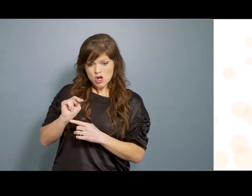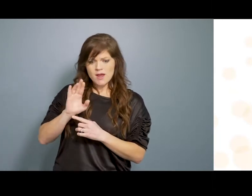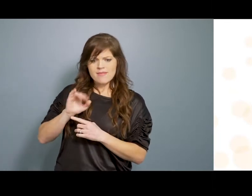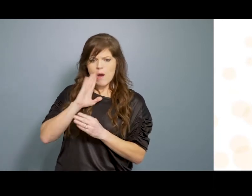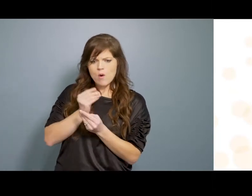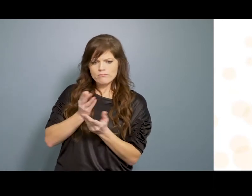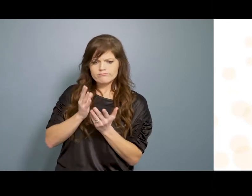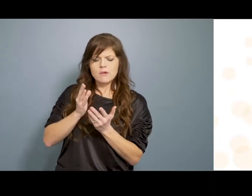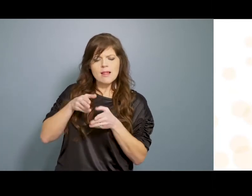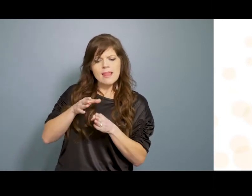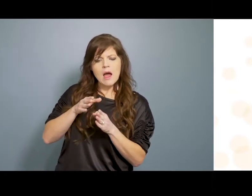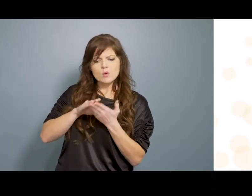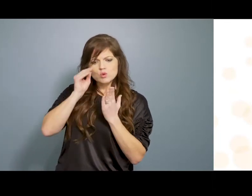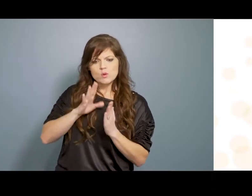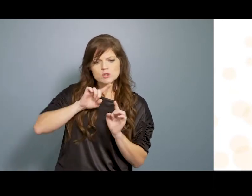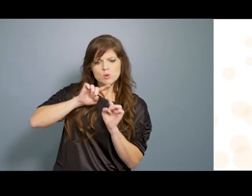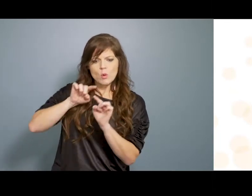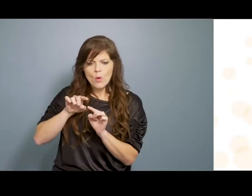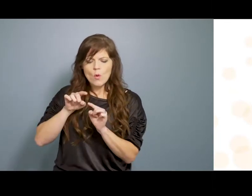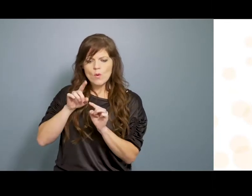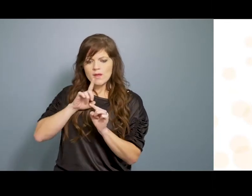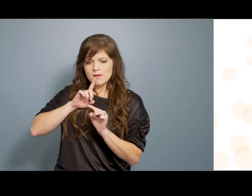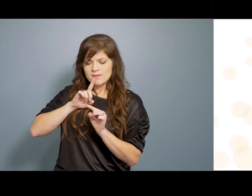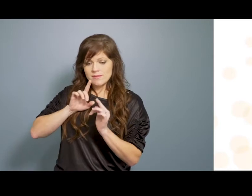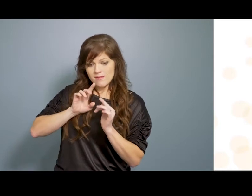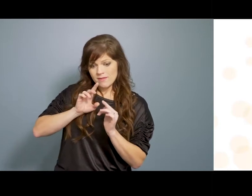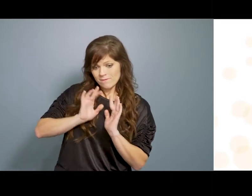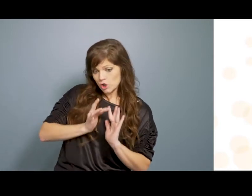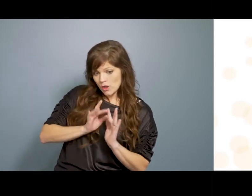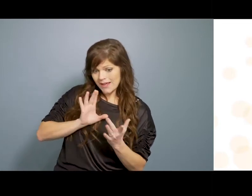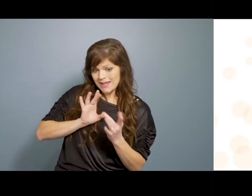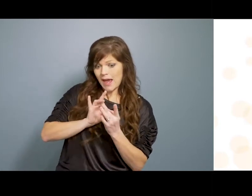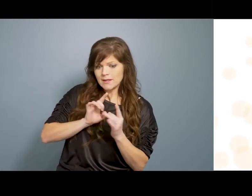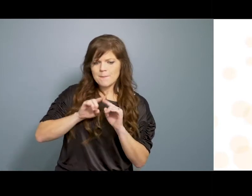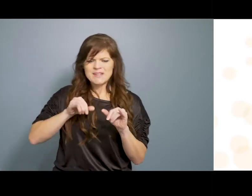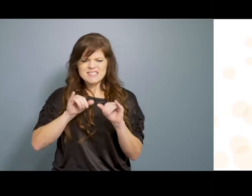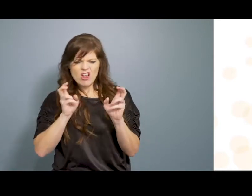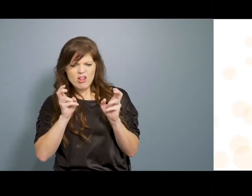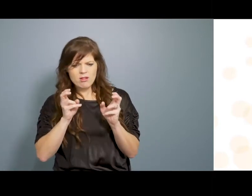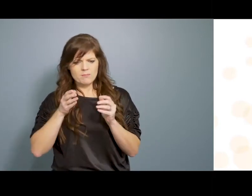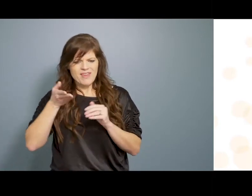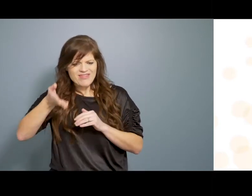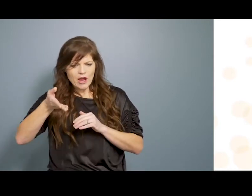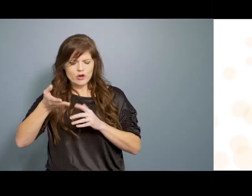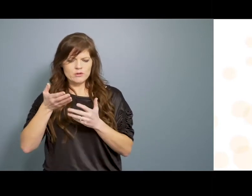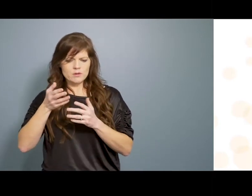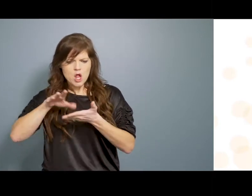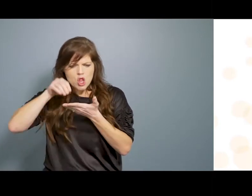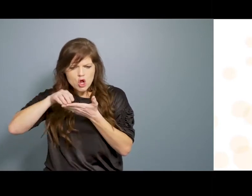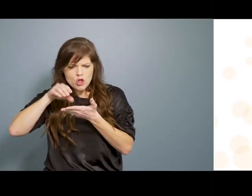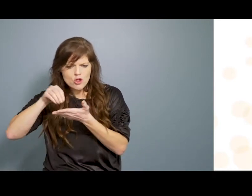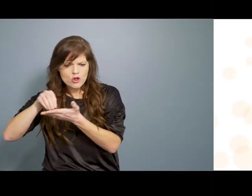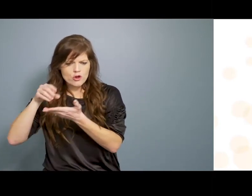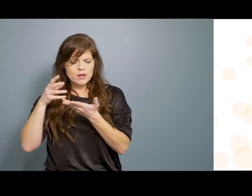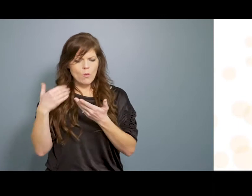work in the business environment and with a virtual reality around it. Truly amazing advances in educational delivery are